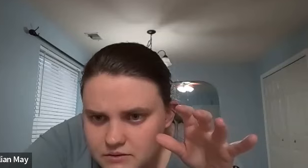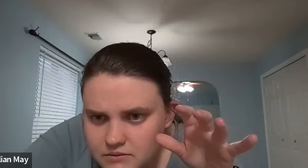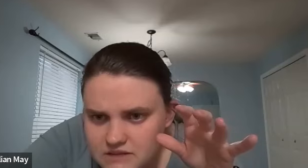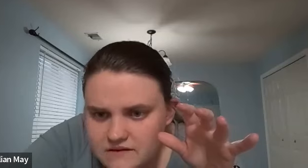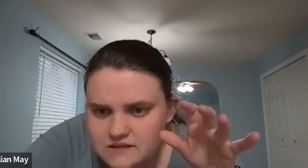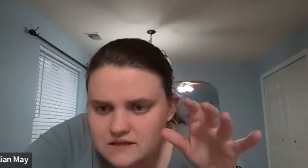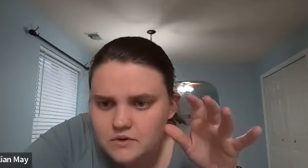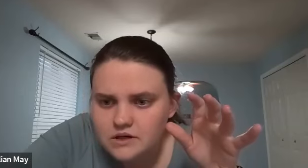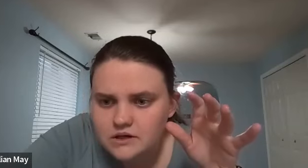Let